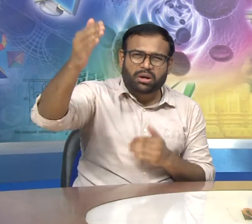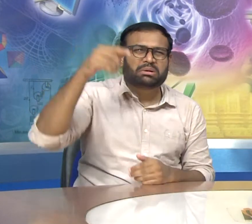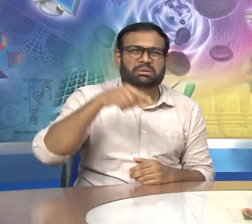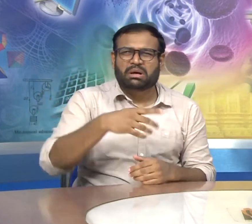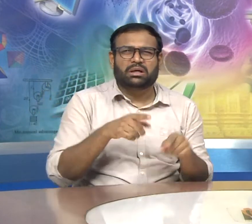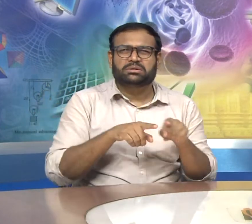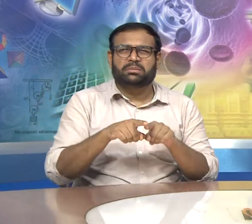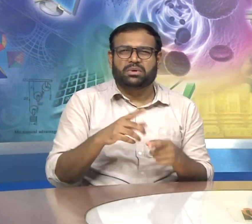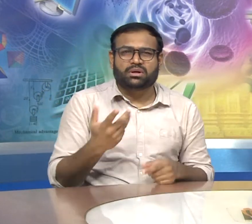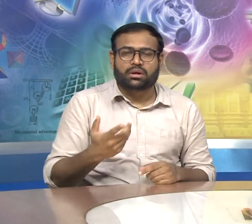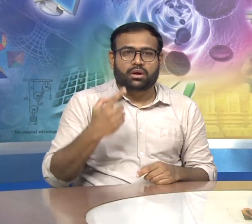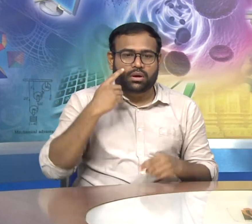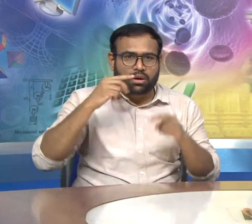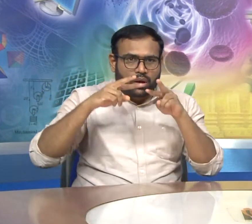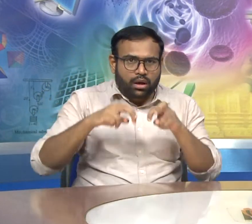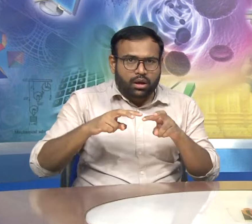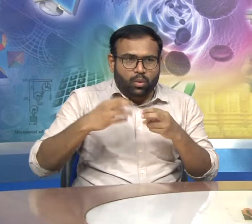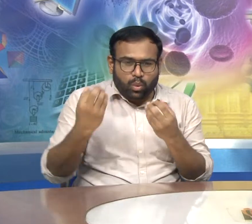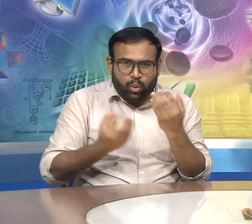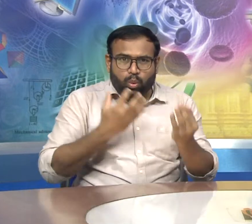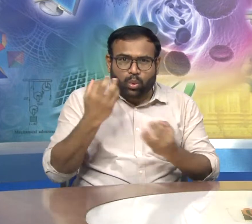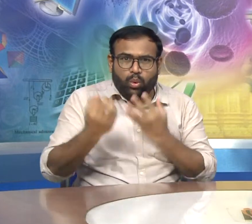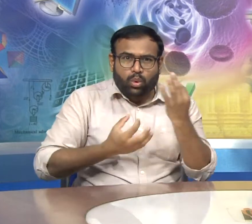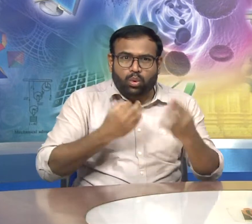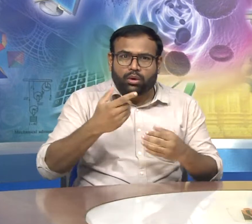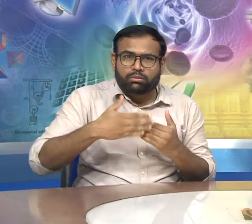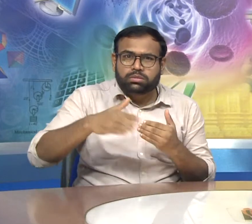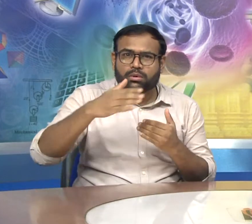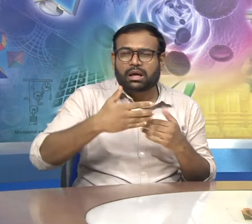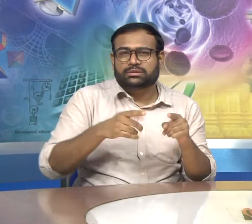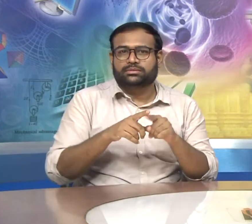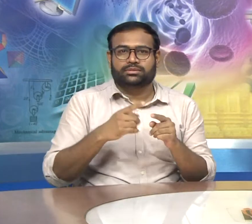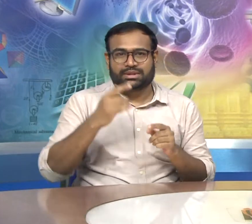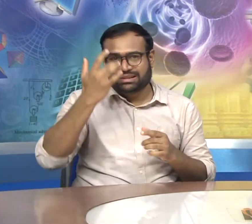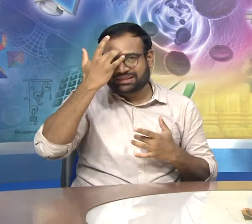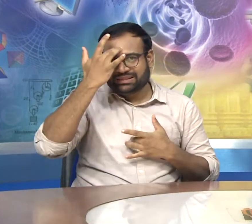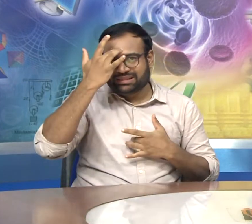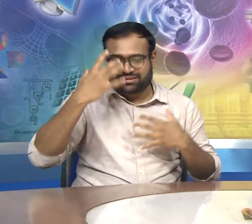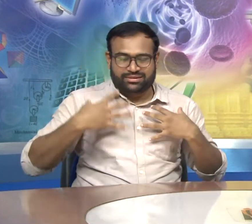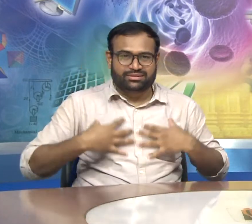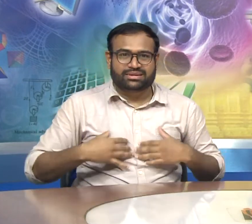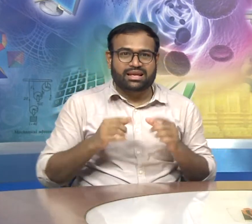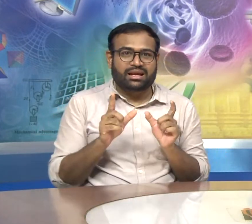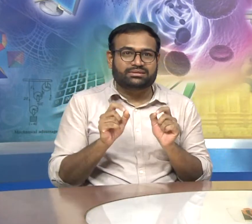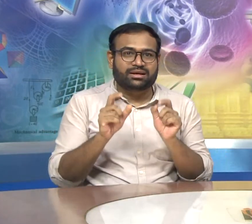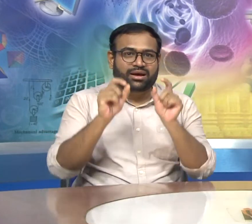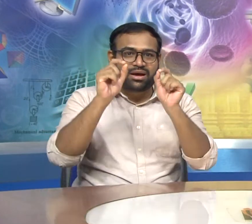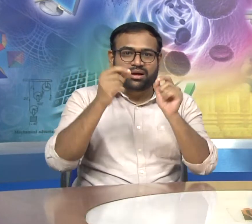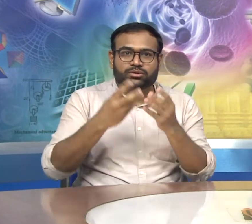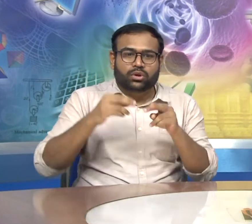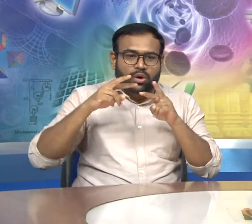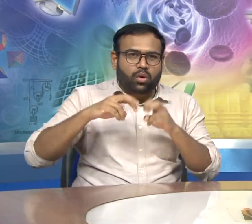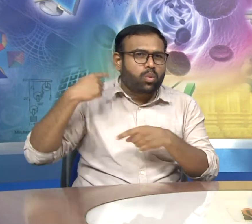Long range reference service. First, for example, new inventions in the field of